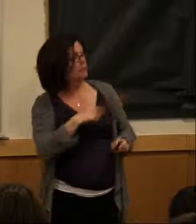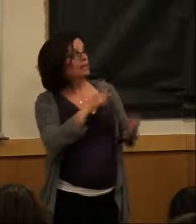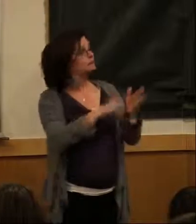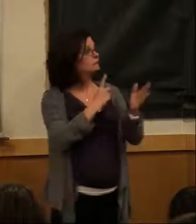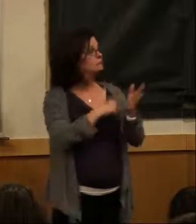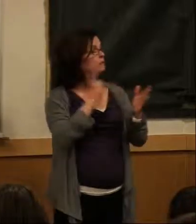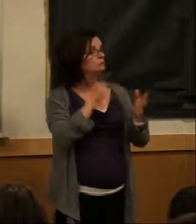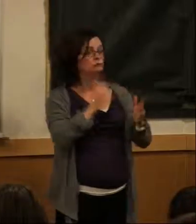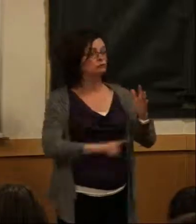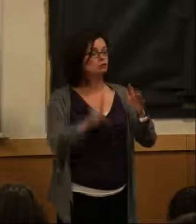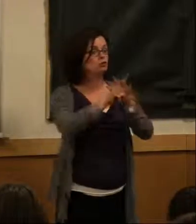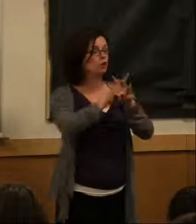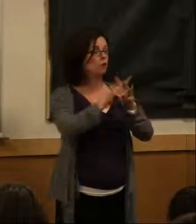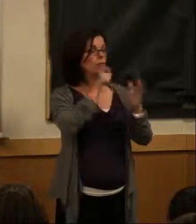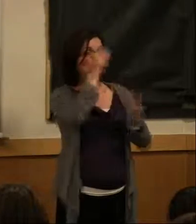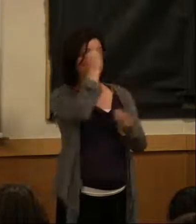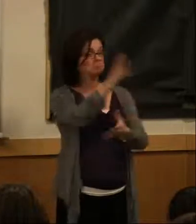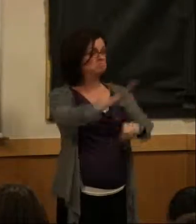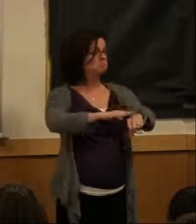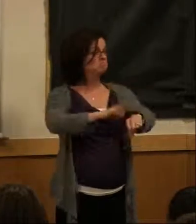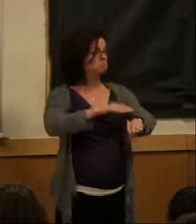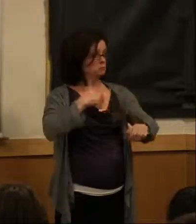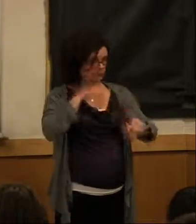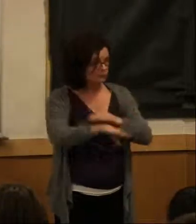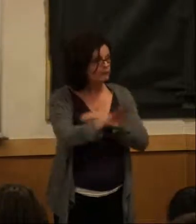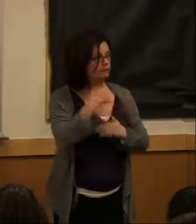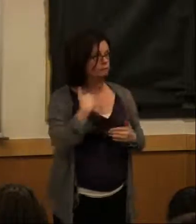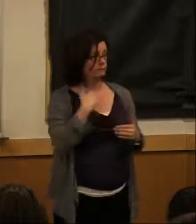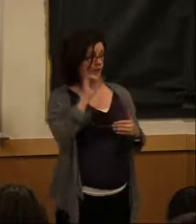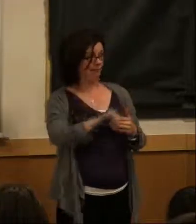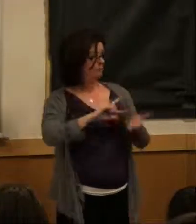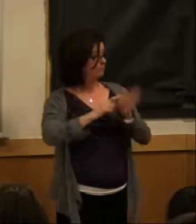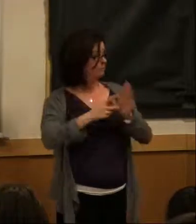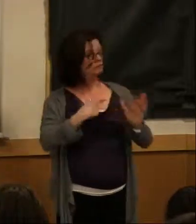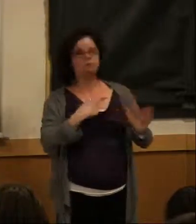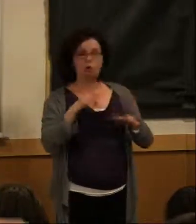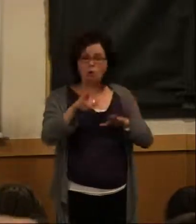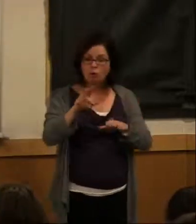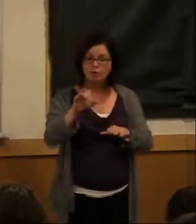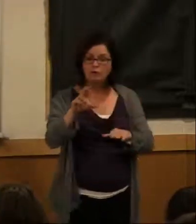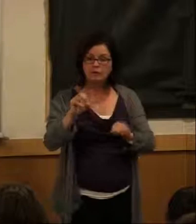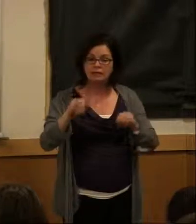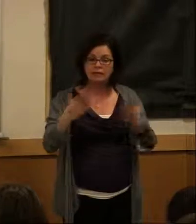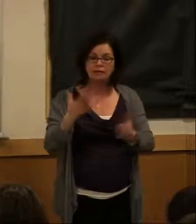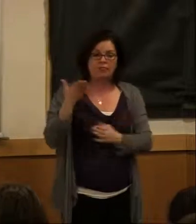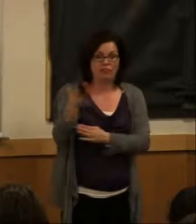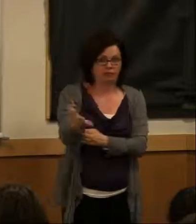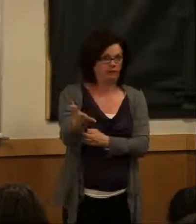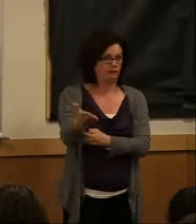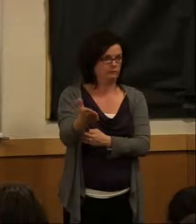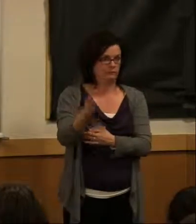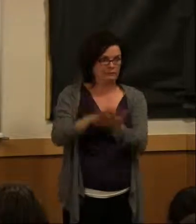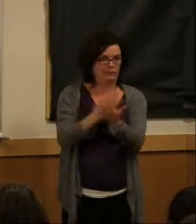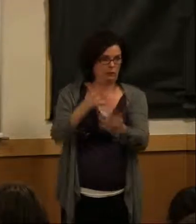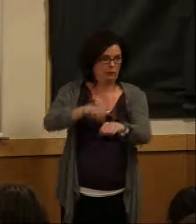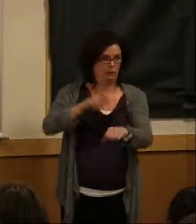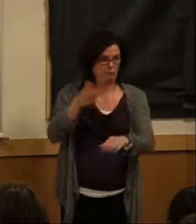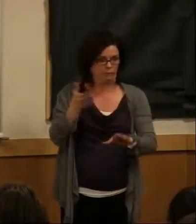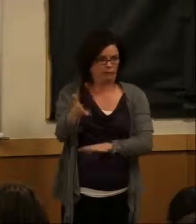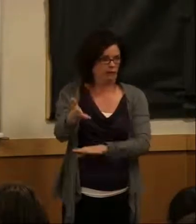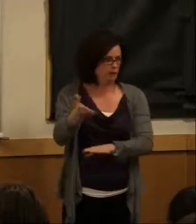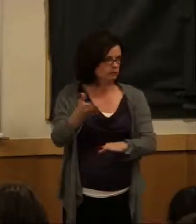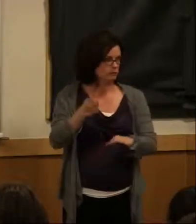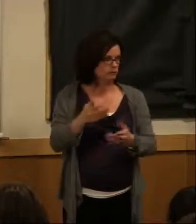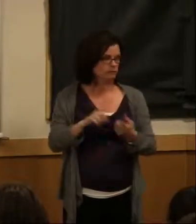drop-in visits to make sure that the caregiver is at home at the time they're supposed to be doing the care